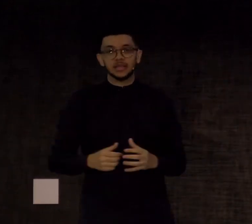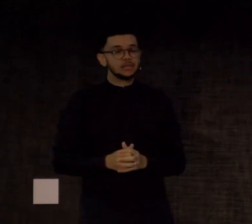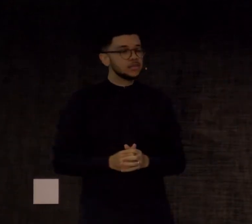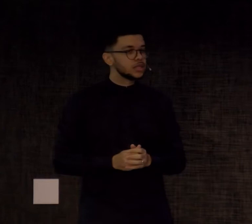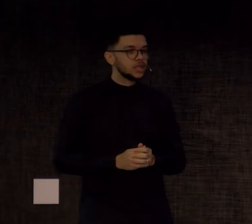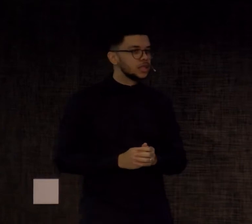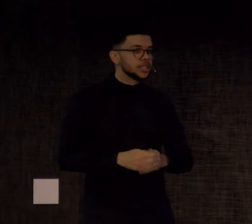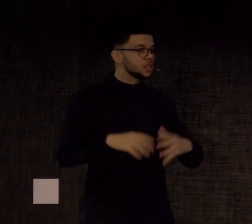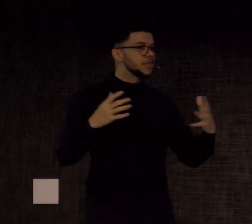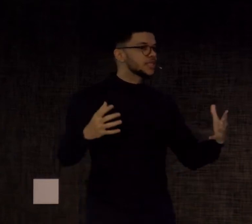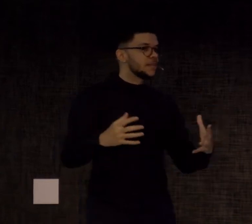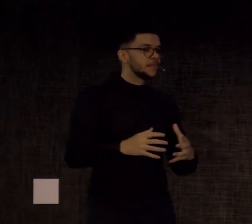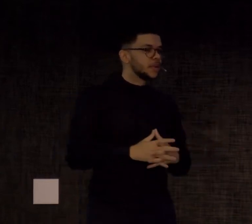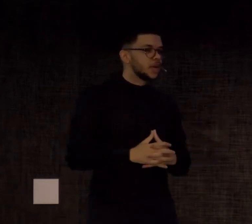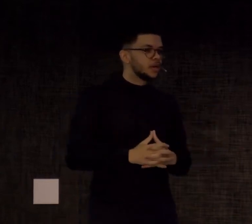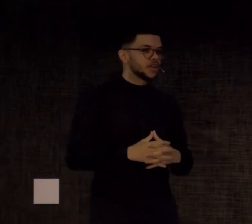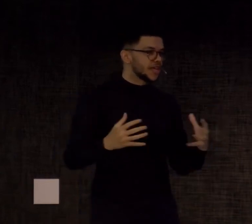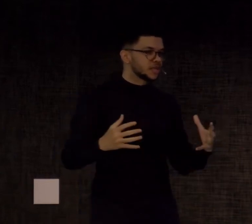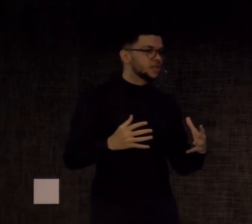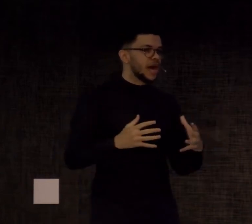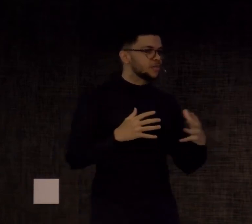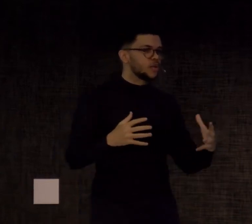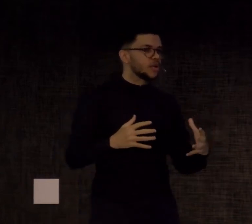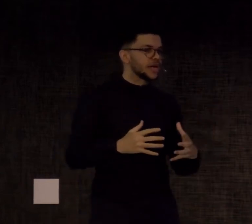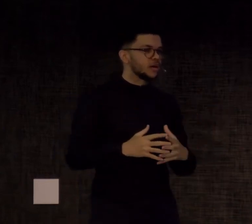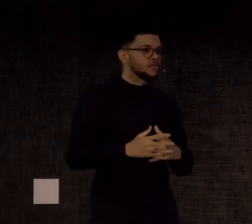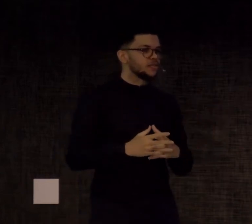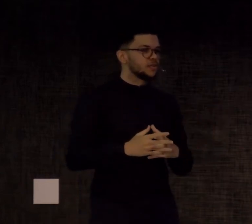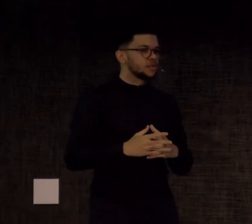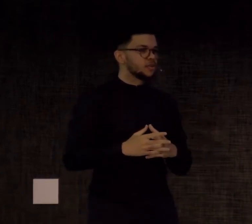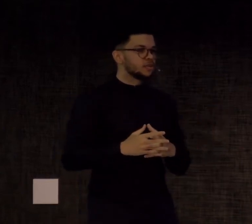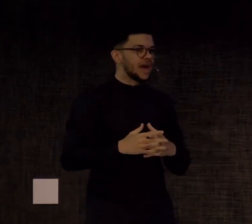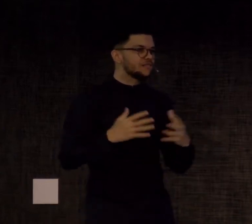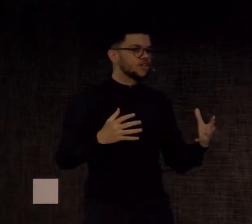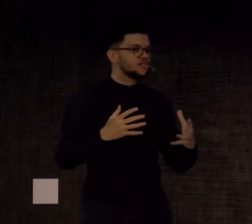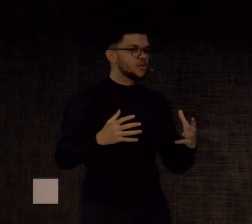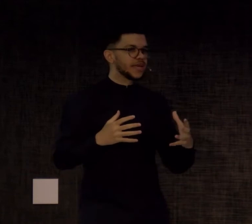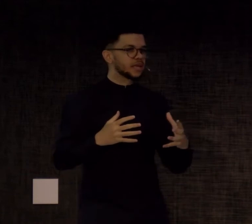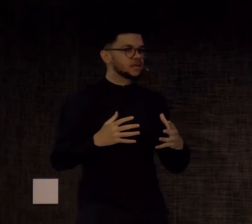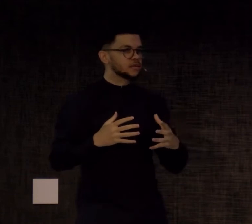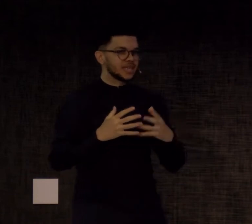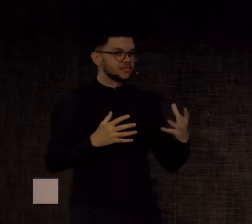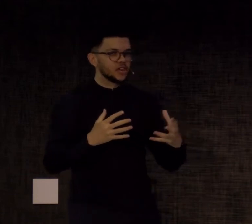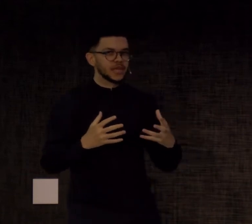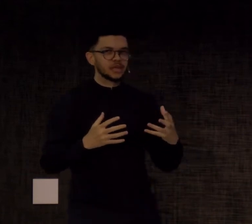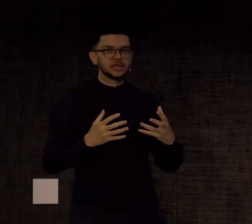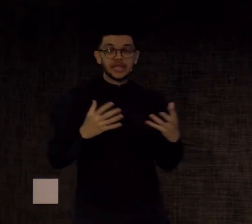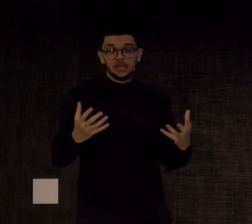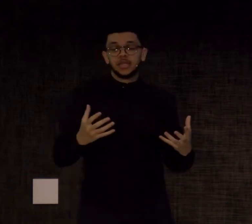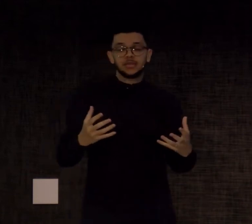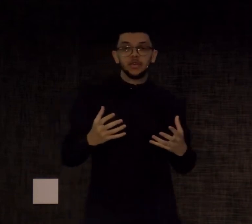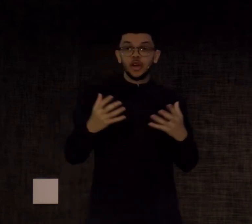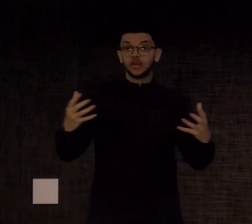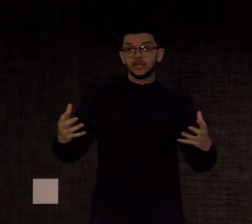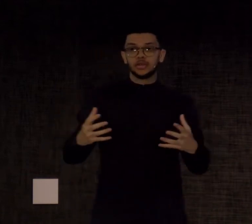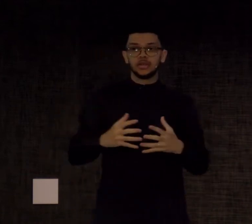battle. It could be some regrettable outpouring of Afrophobic, xenophobic sentiment.